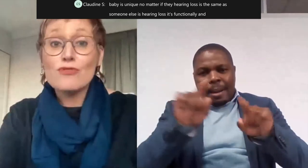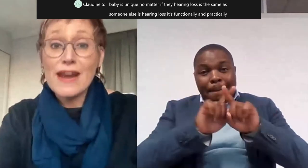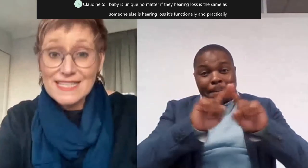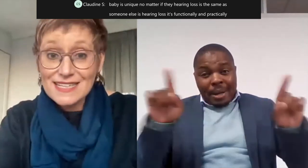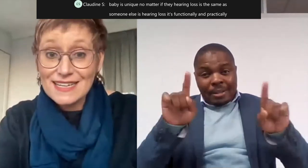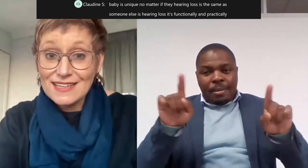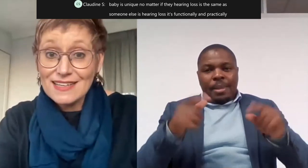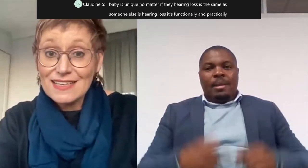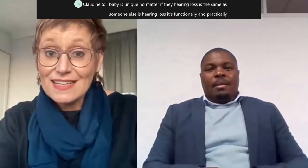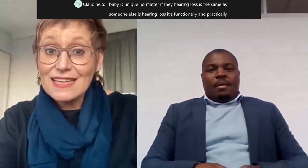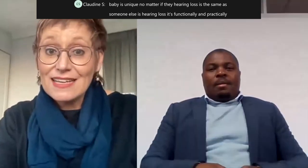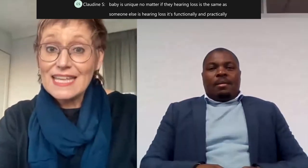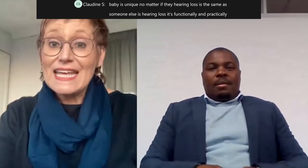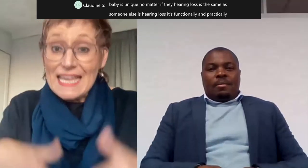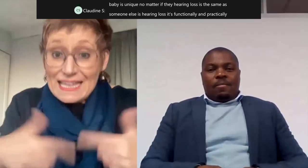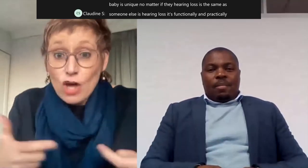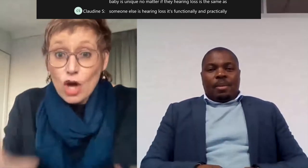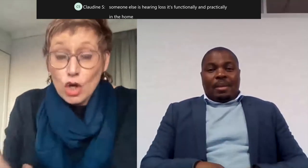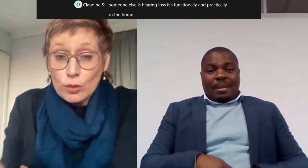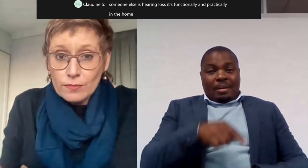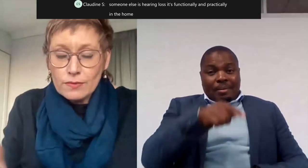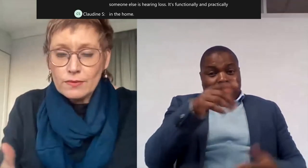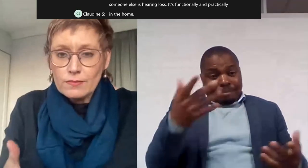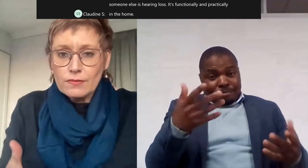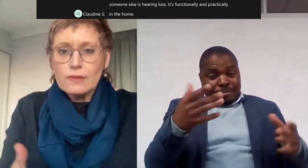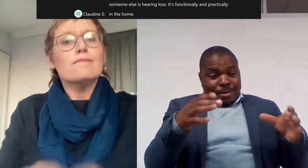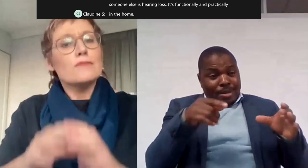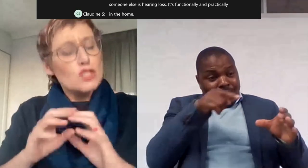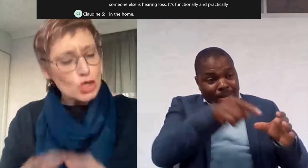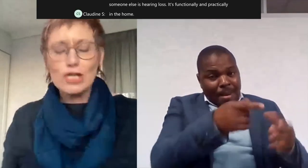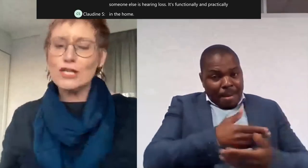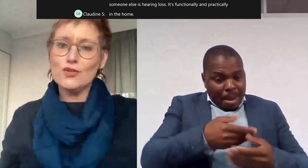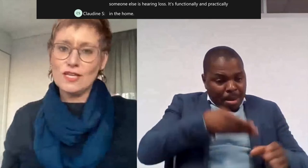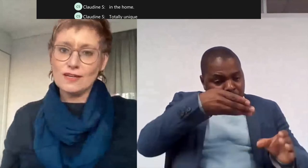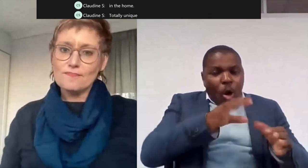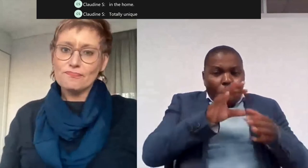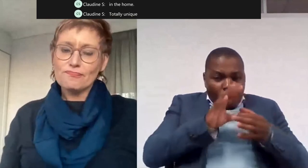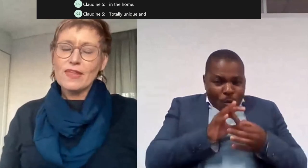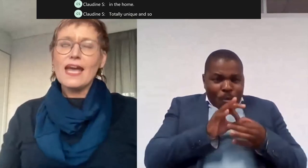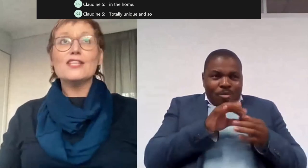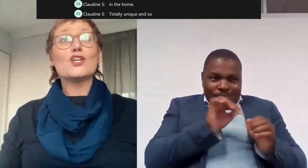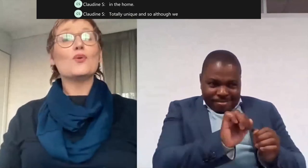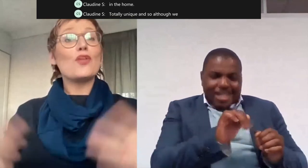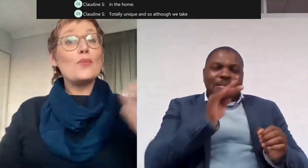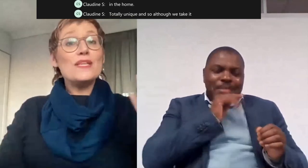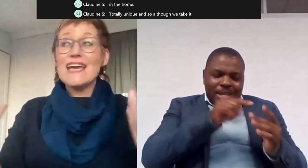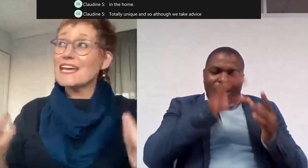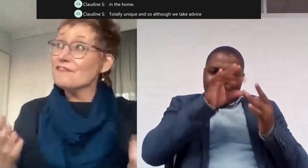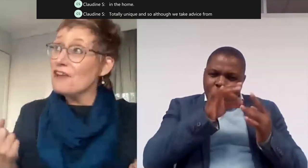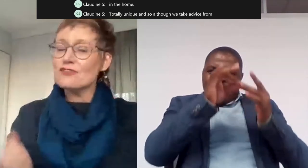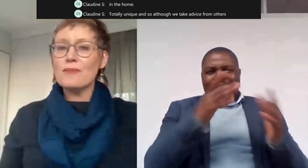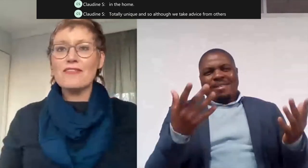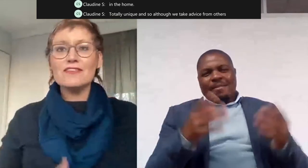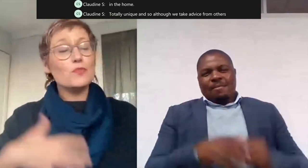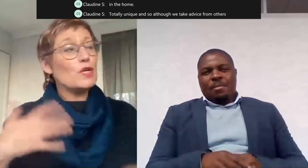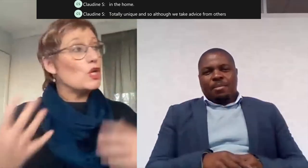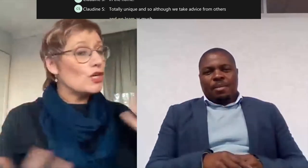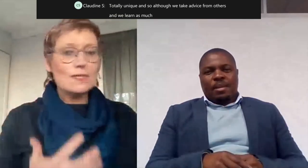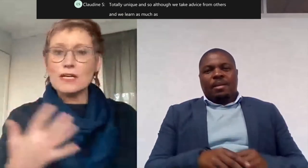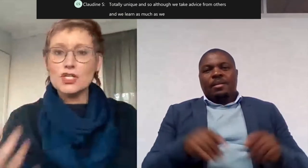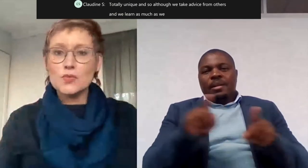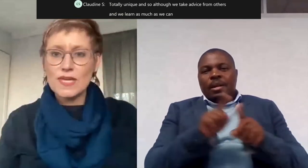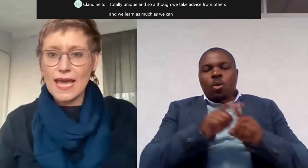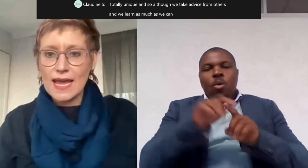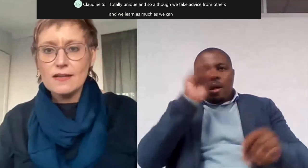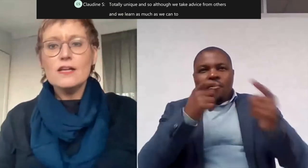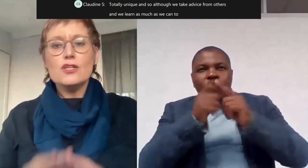functionally and practically in the home, totally unique. And so although we take advice from others and we learn